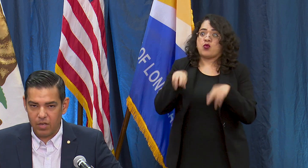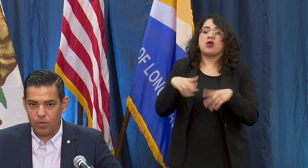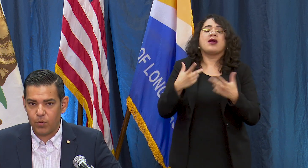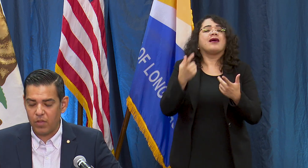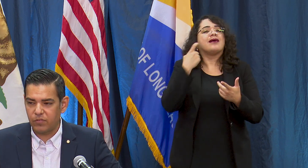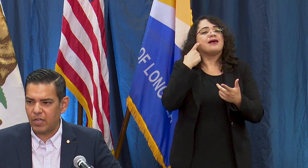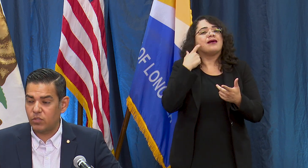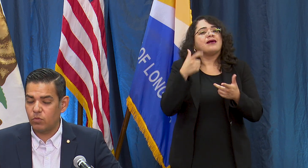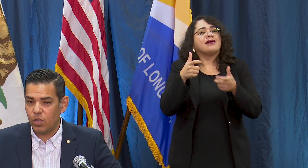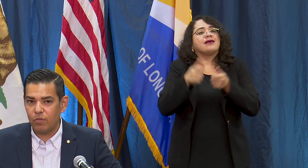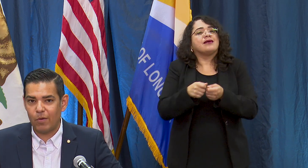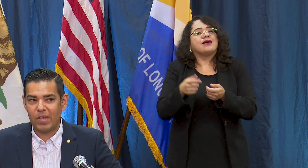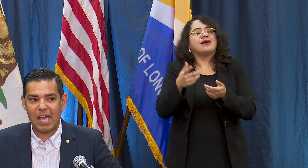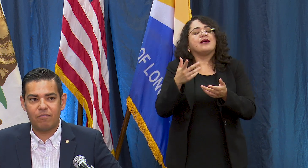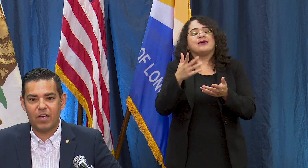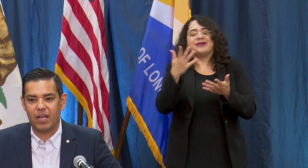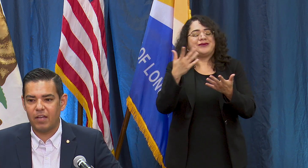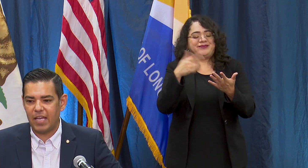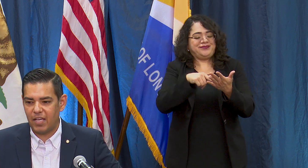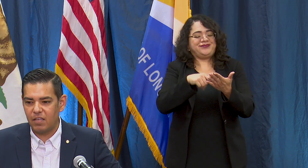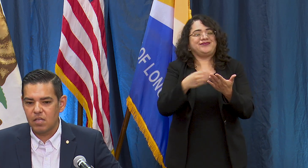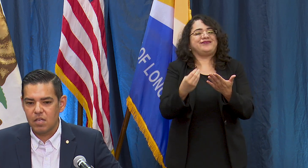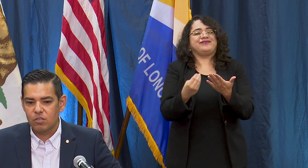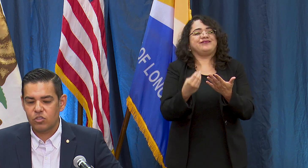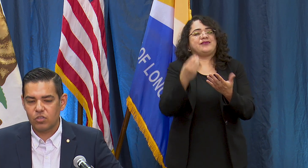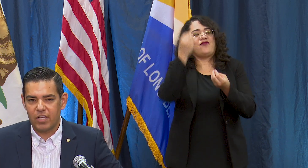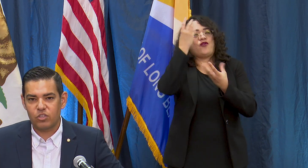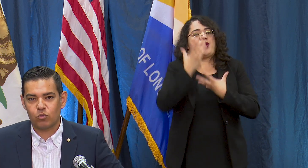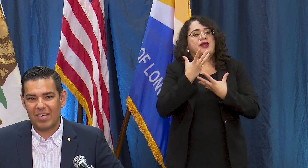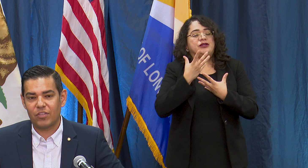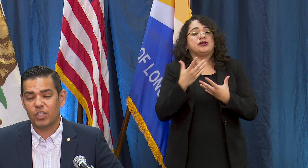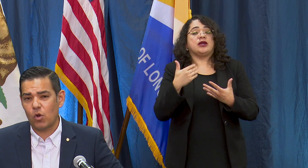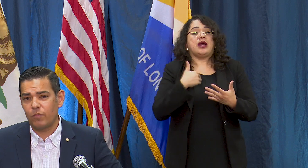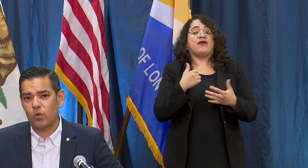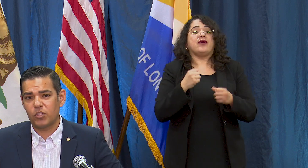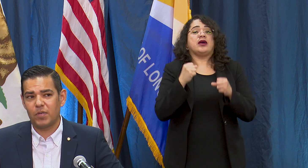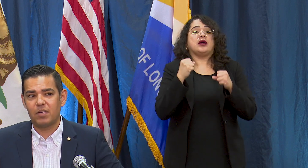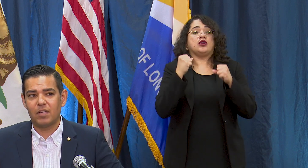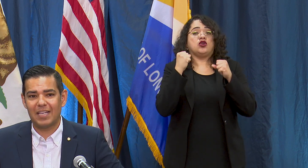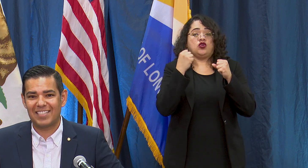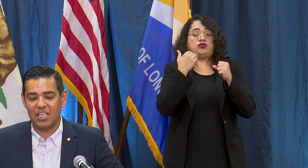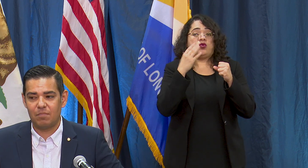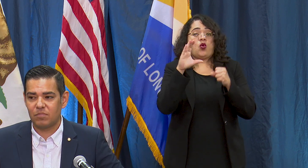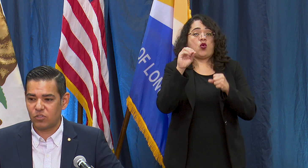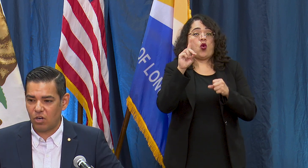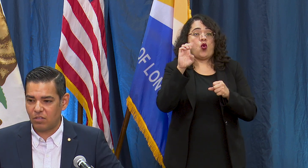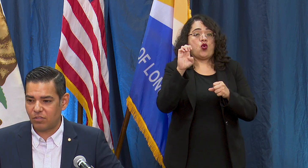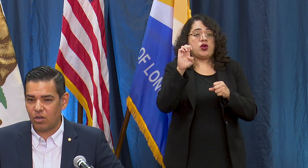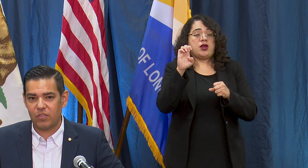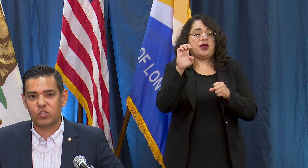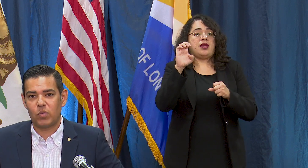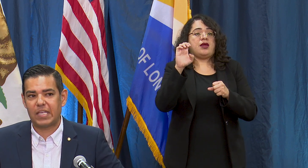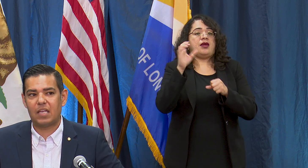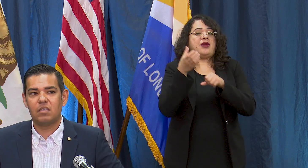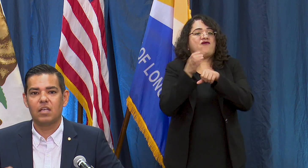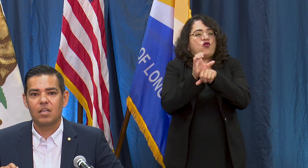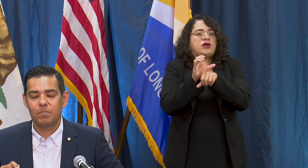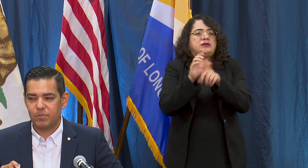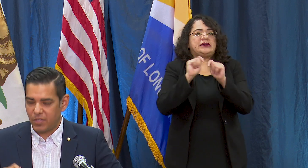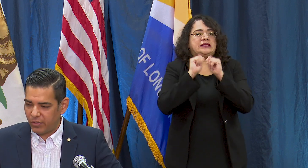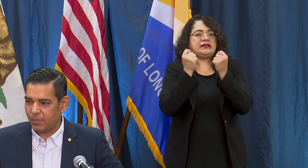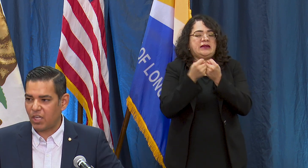literally a report on this. So I do know that we have a strengthened code enforcement team starting this